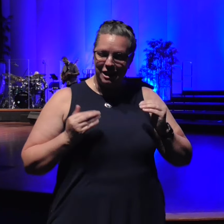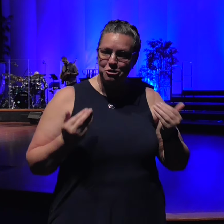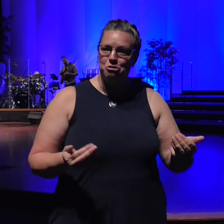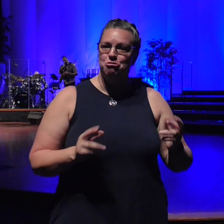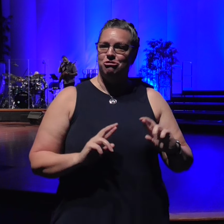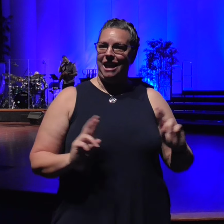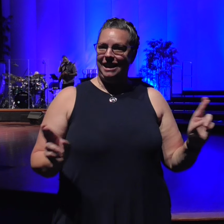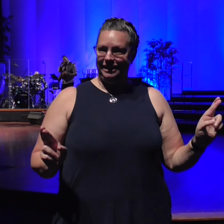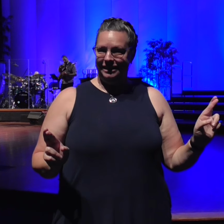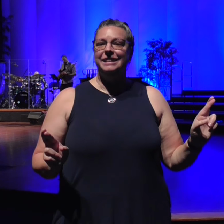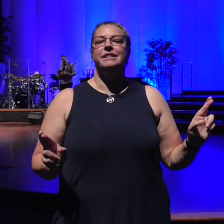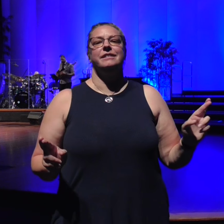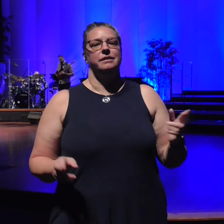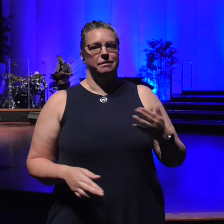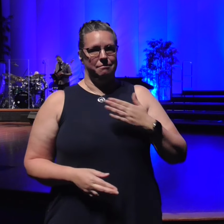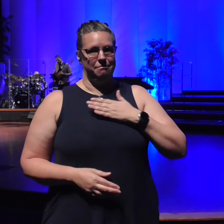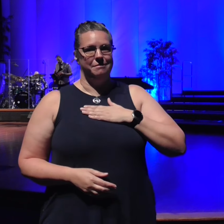ready,